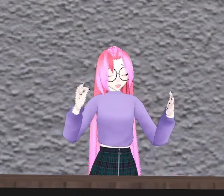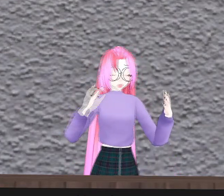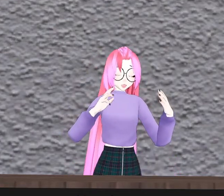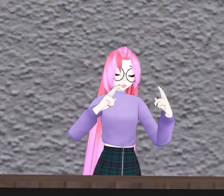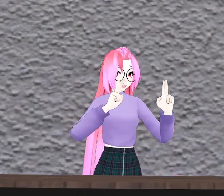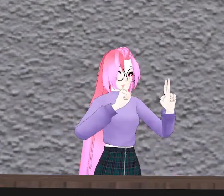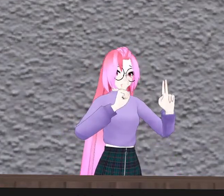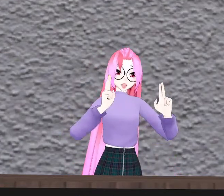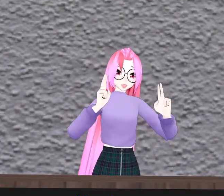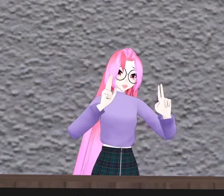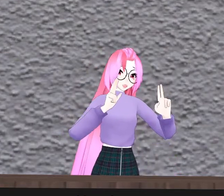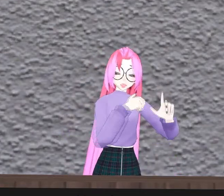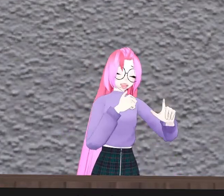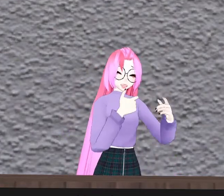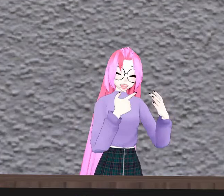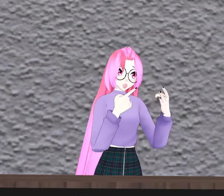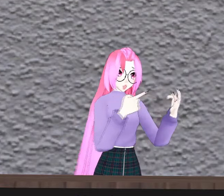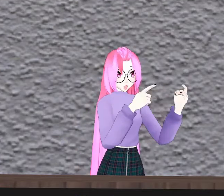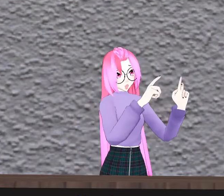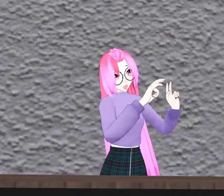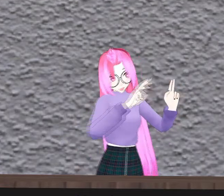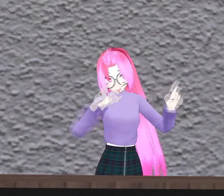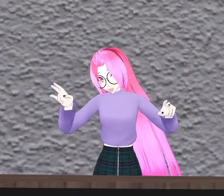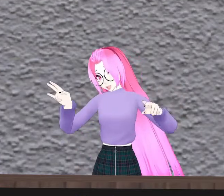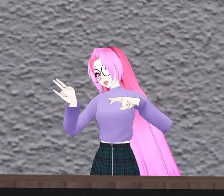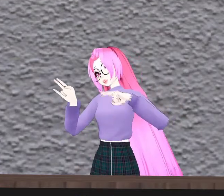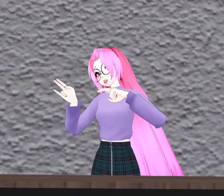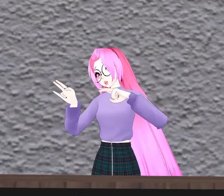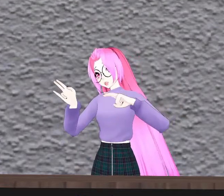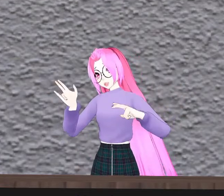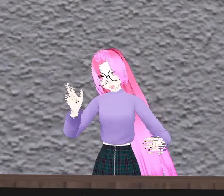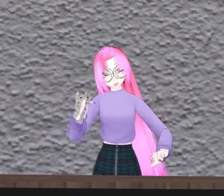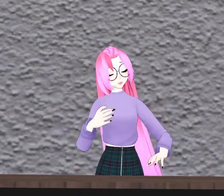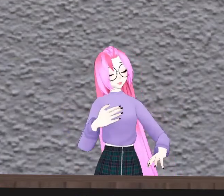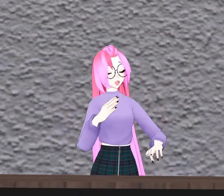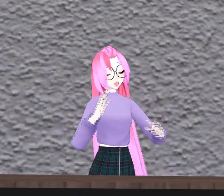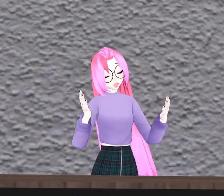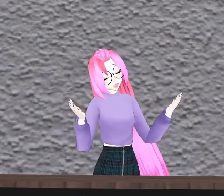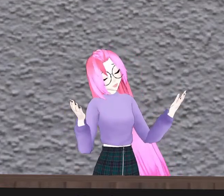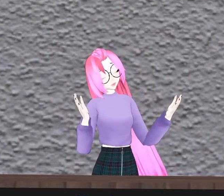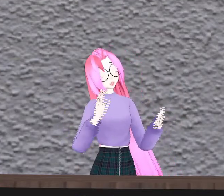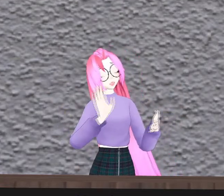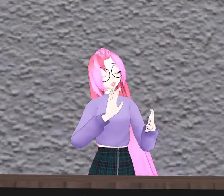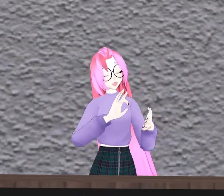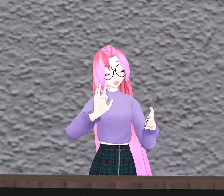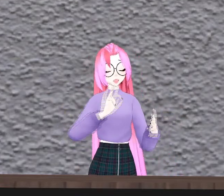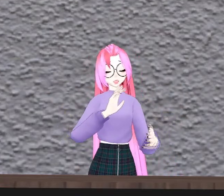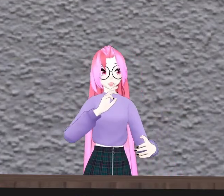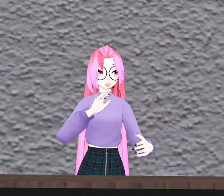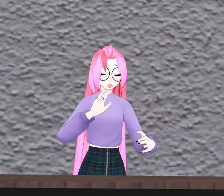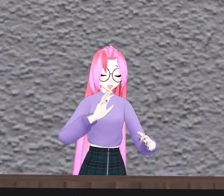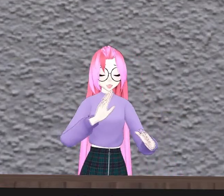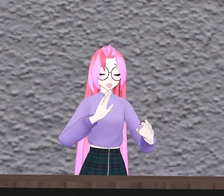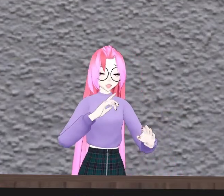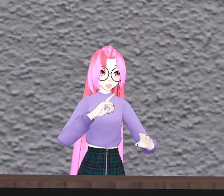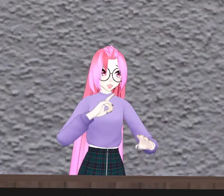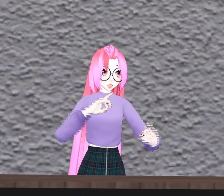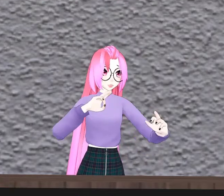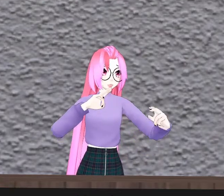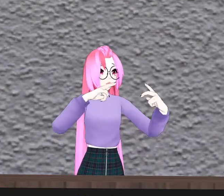you're basically telling this person, I'm not interested in what you're saying. I'm looking over here. That's something that's rude. And so yeah, eye